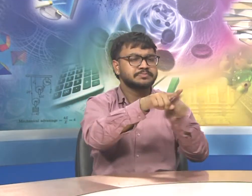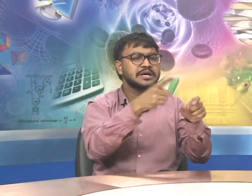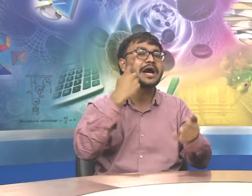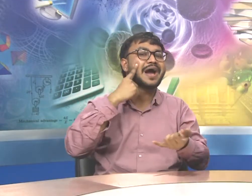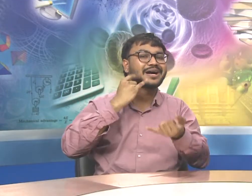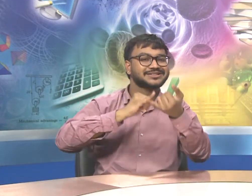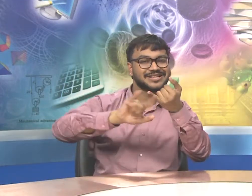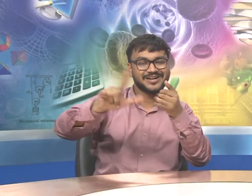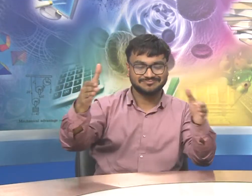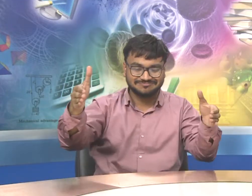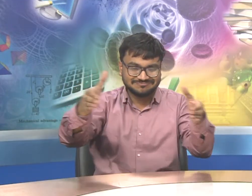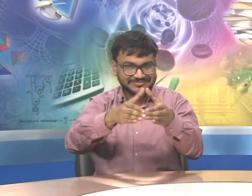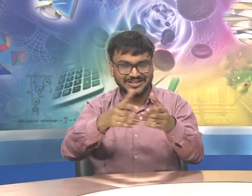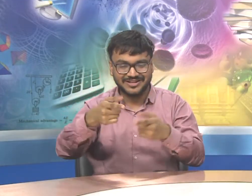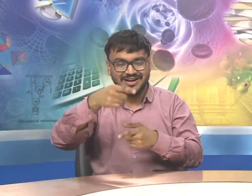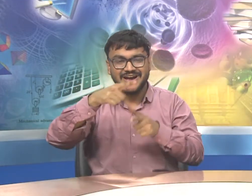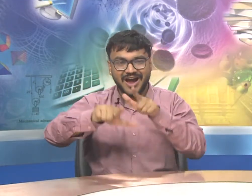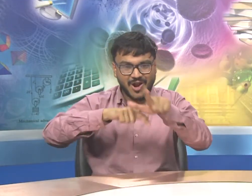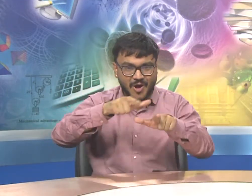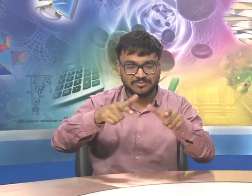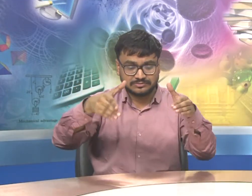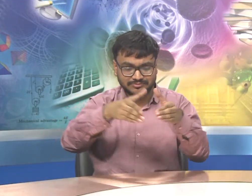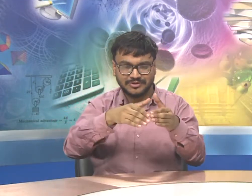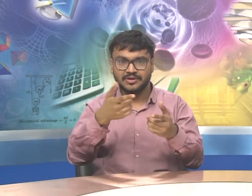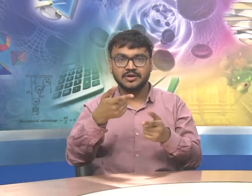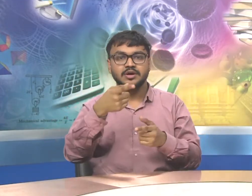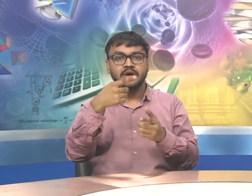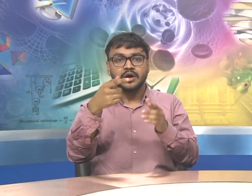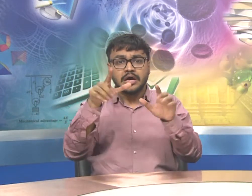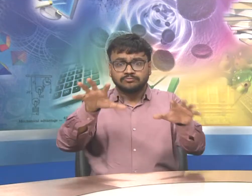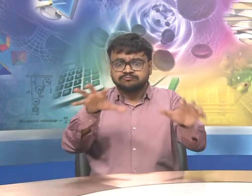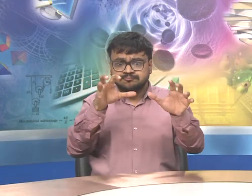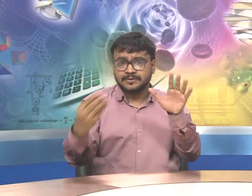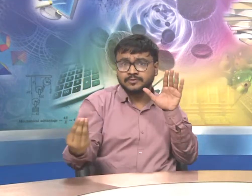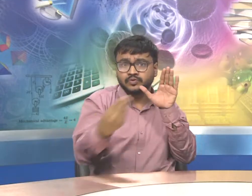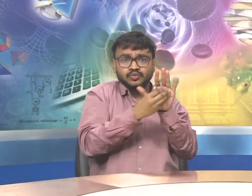It does not allow any violation of the Constitution.